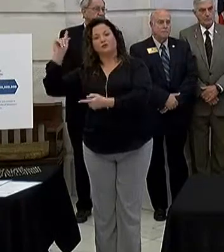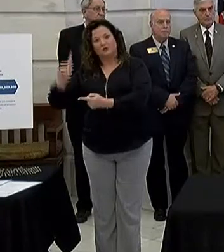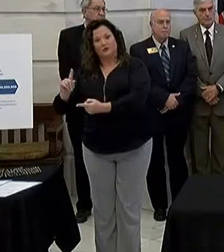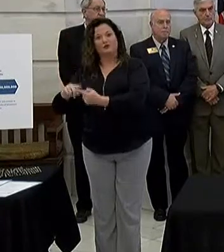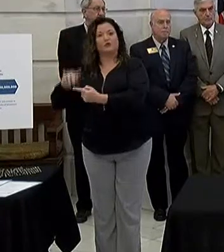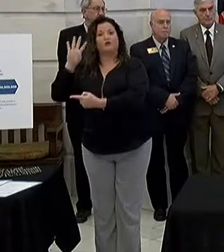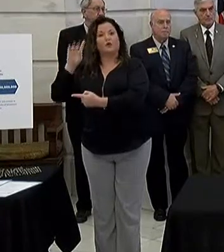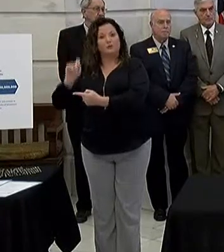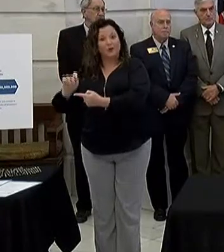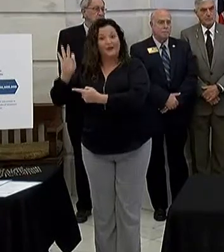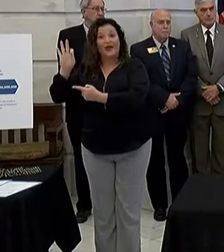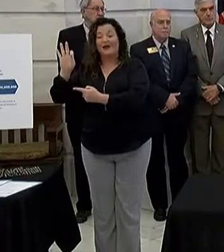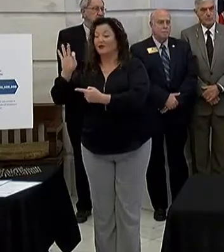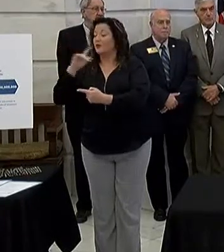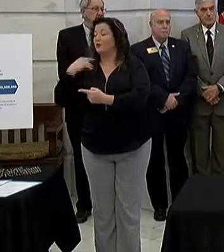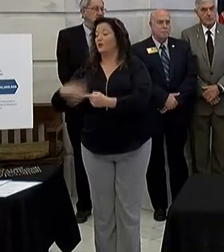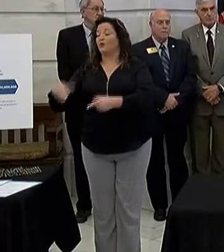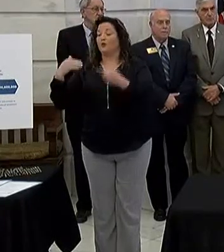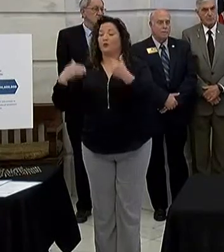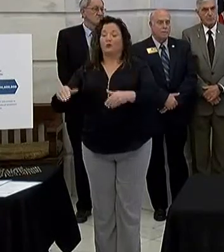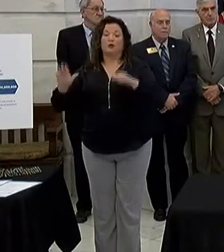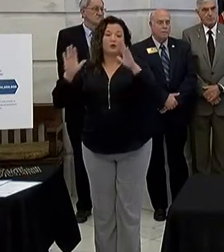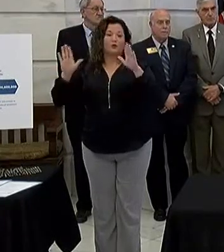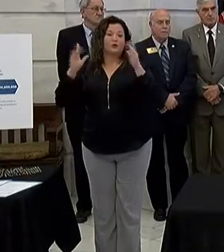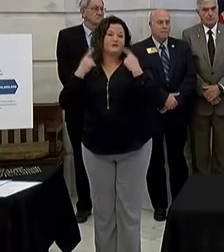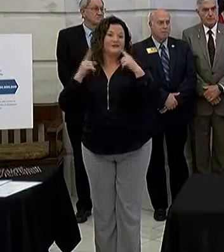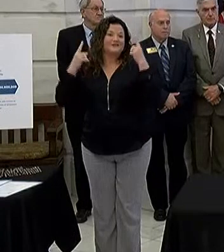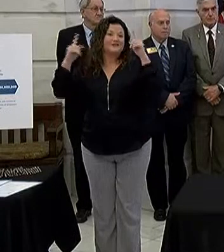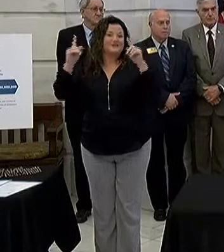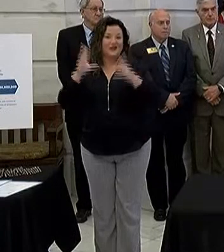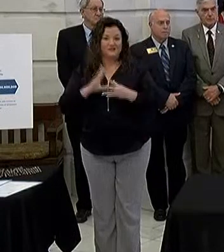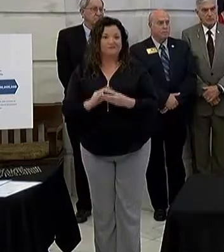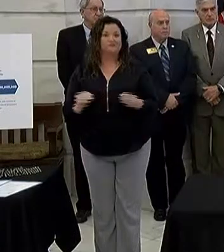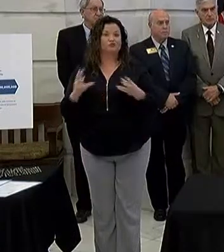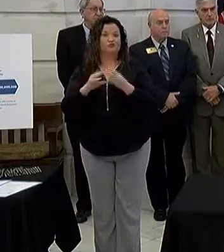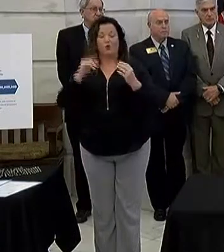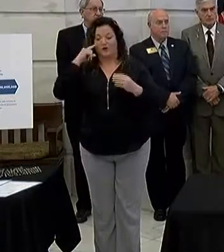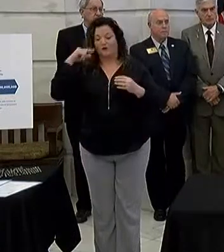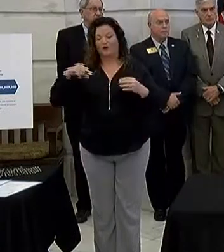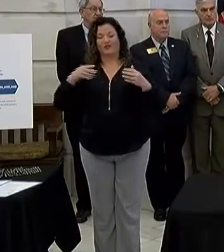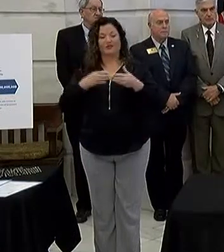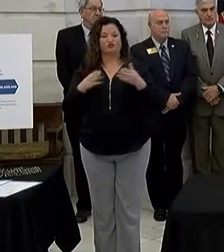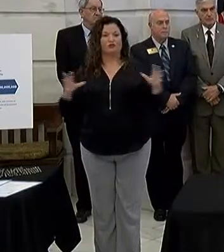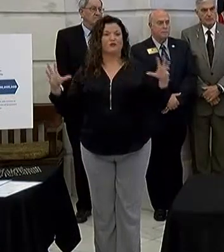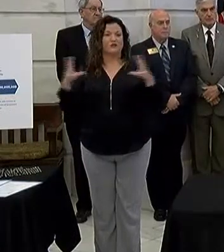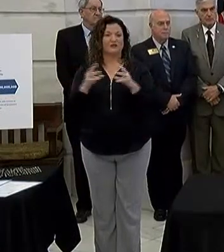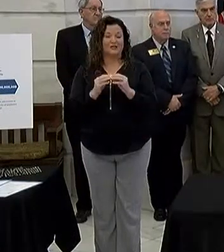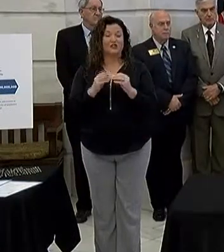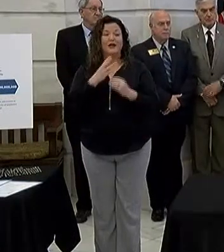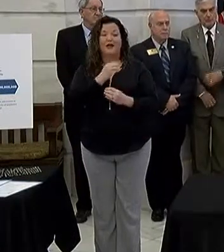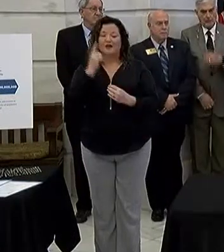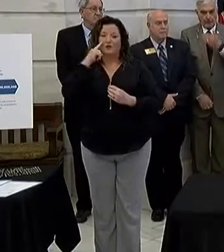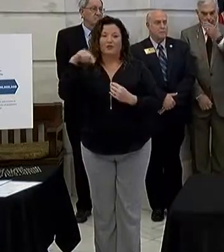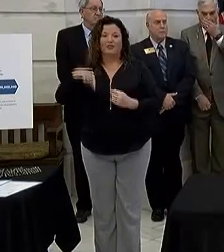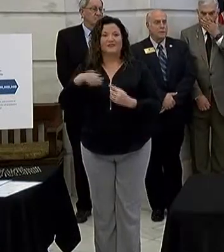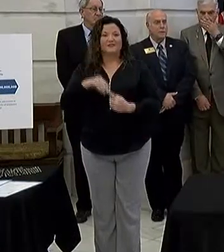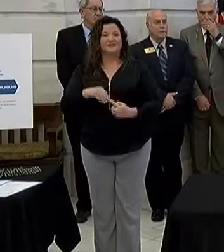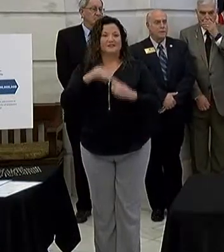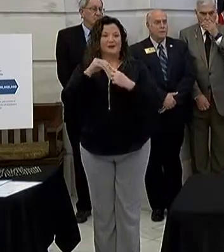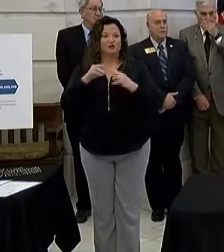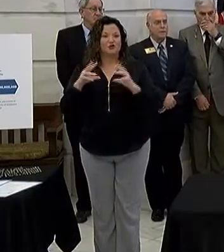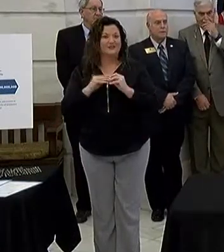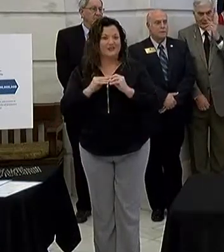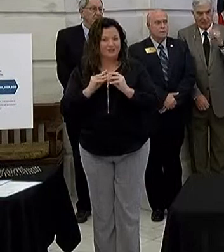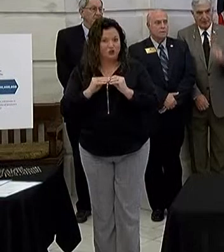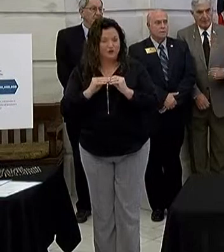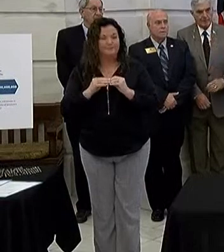4.9. This is an incredible success story for this General Assembly and for this special session. But it's not